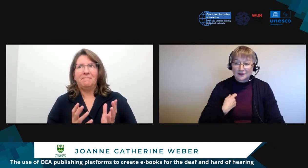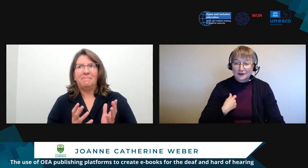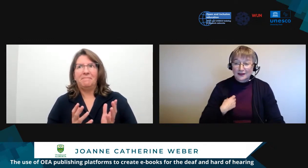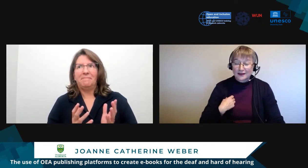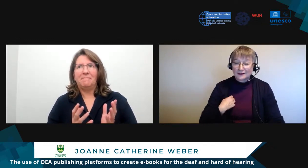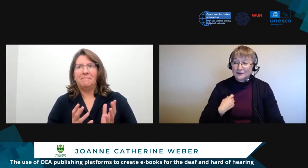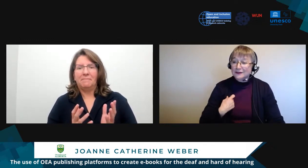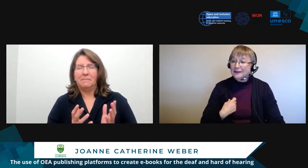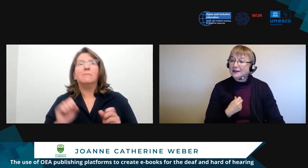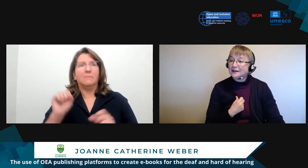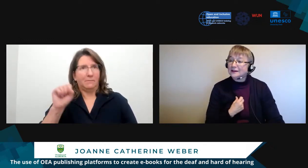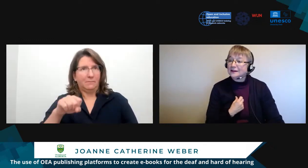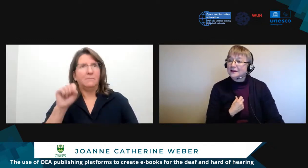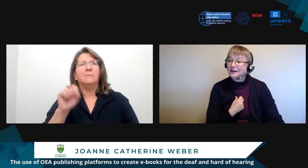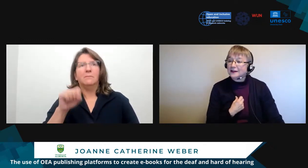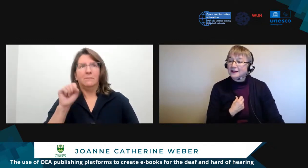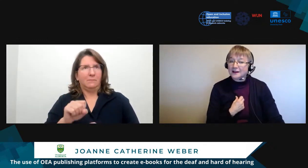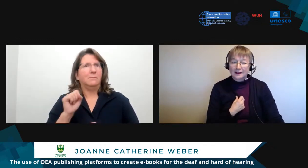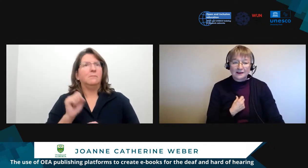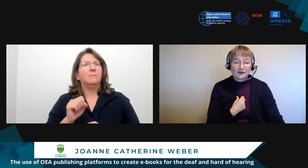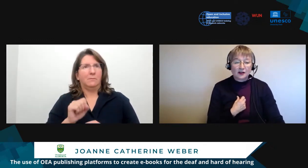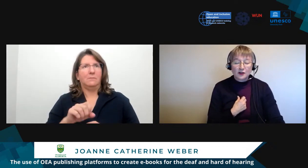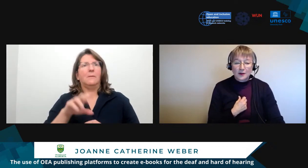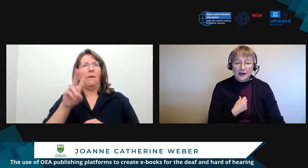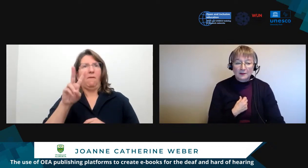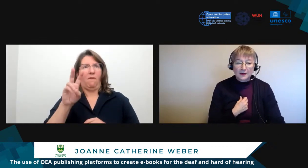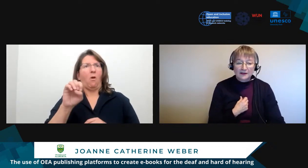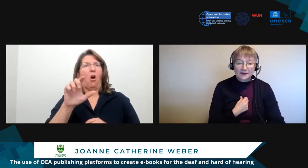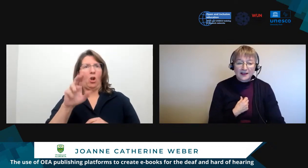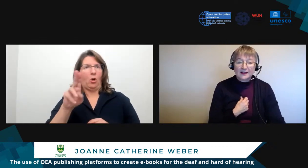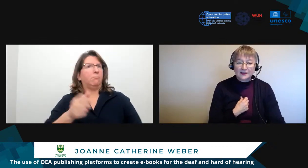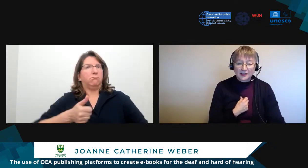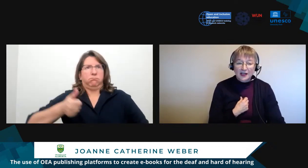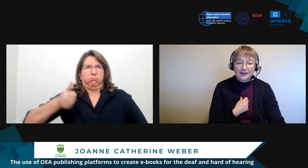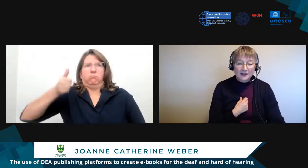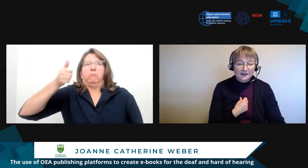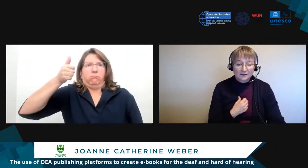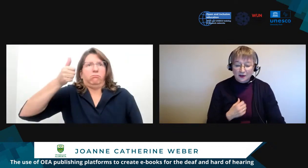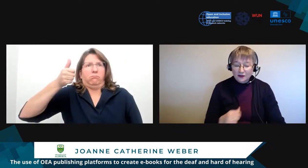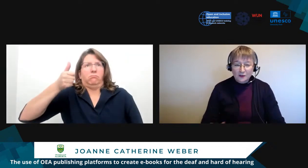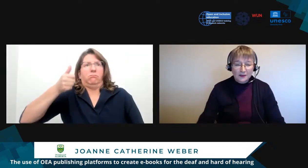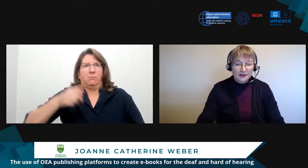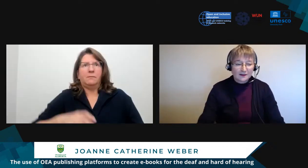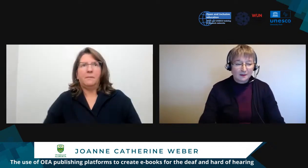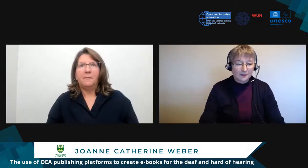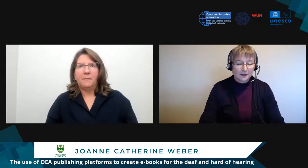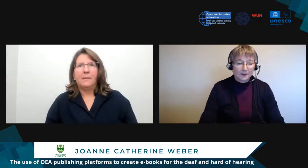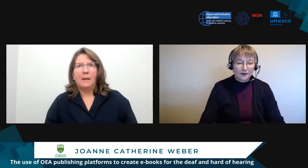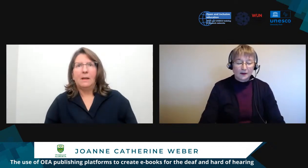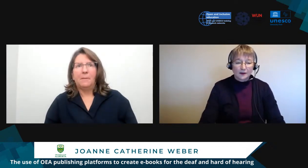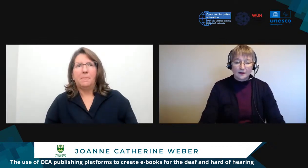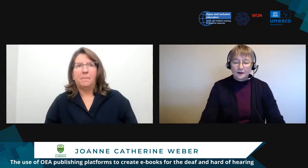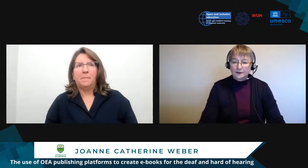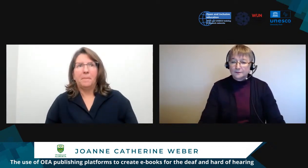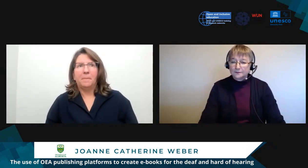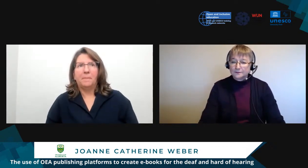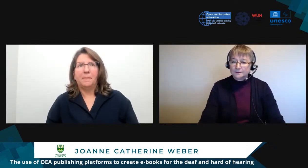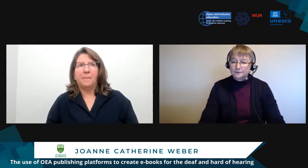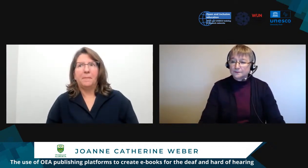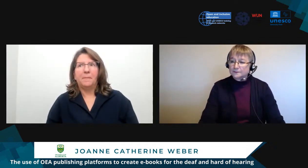Monsat or Julie? Is the volume up? I see that in the chat. Yes, the volume is up.